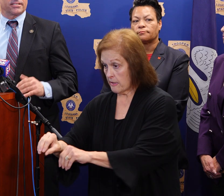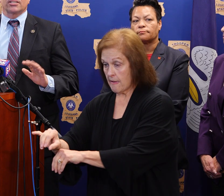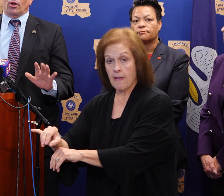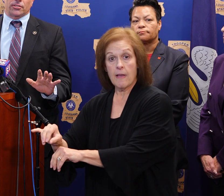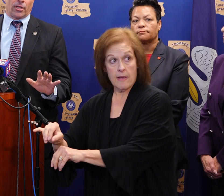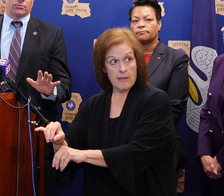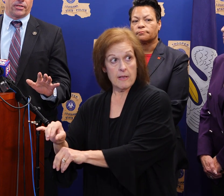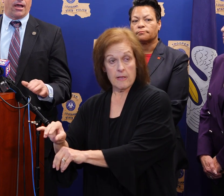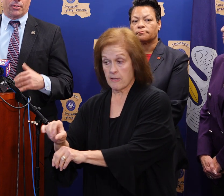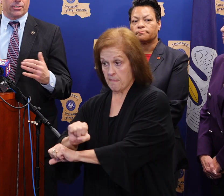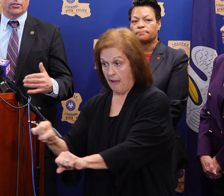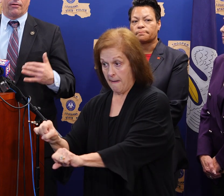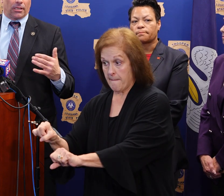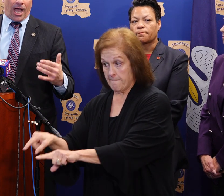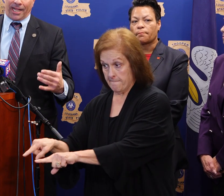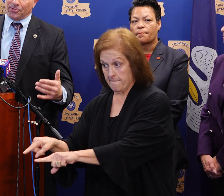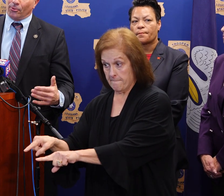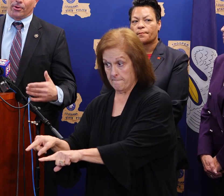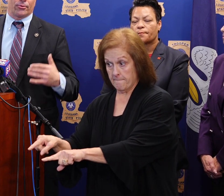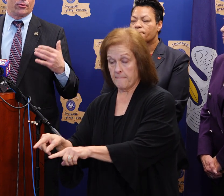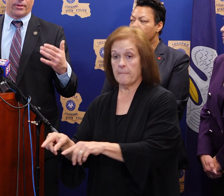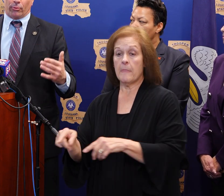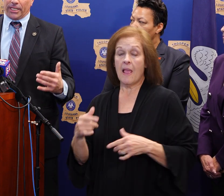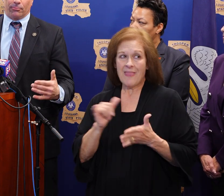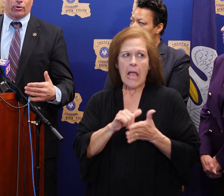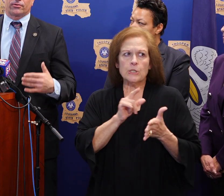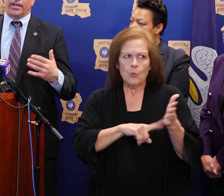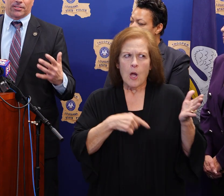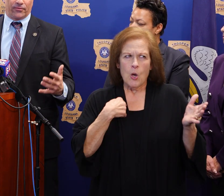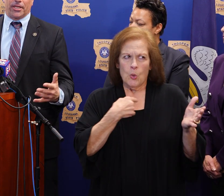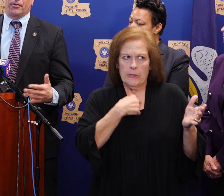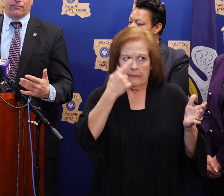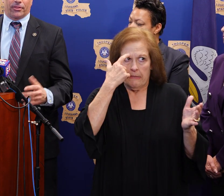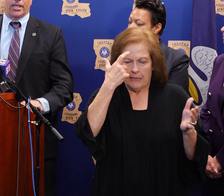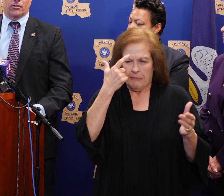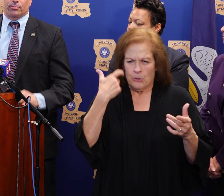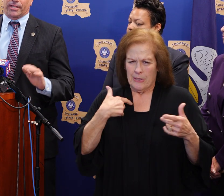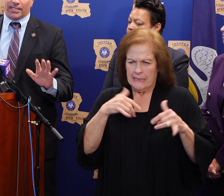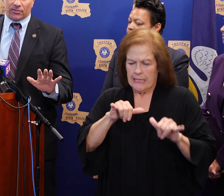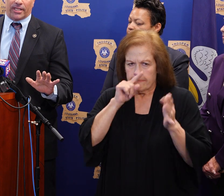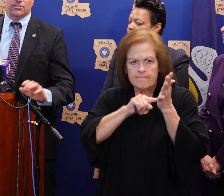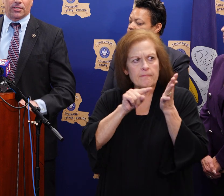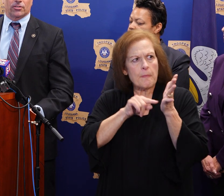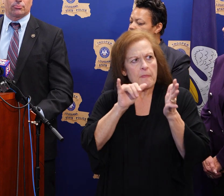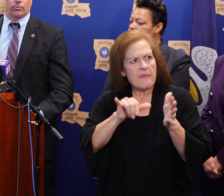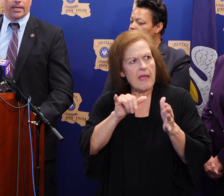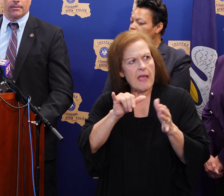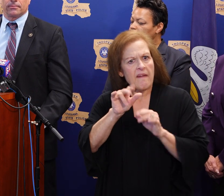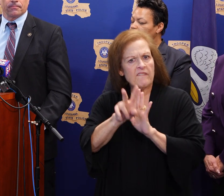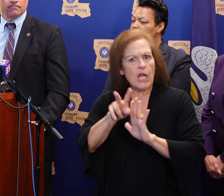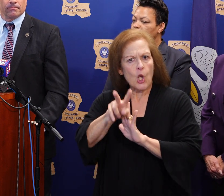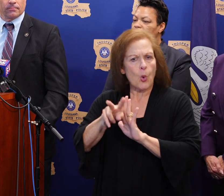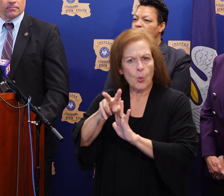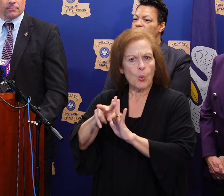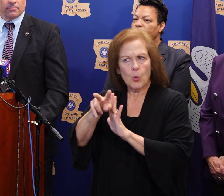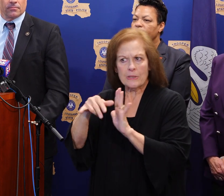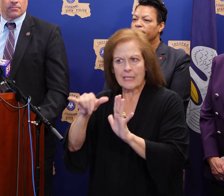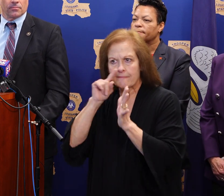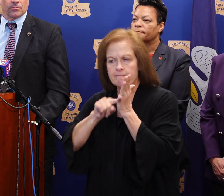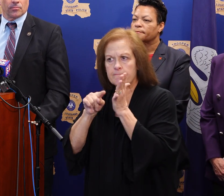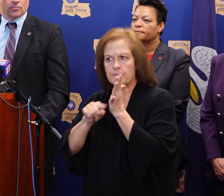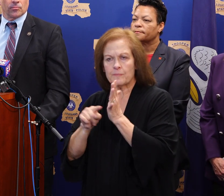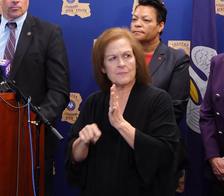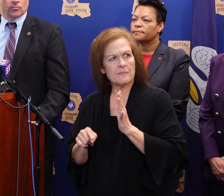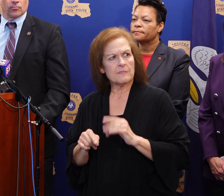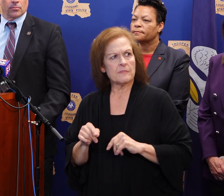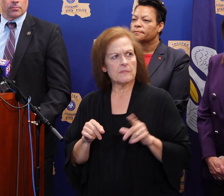Correct. That's our assumption now. I mean, we still have a lot to work through. We're getting more surveillance video and everything else, but that's the assumption. Was he wearing a Sweeps being suicide done- vest? were there sweeps